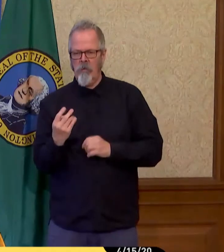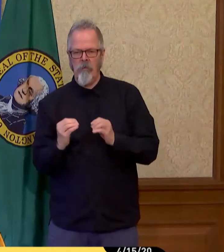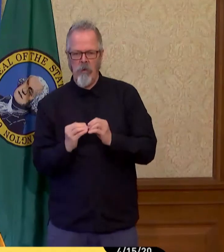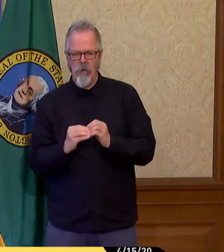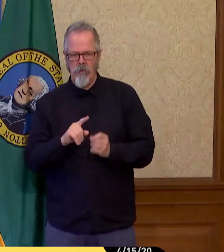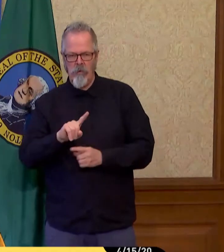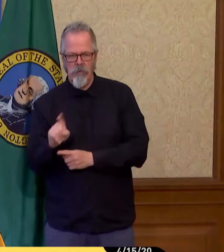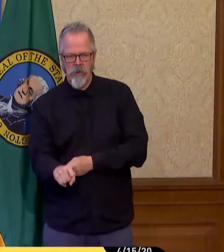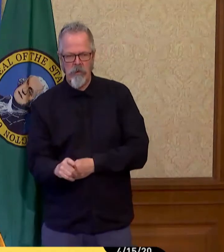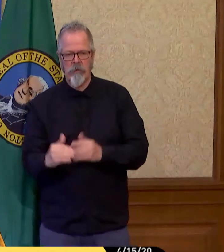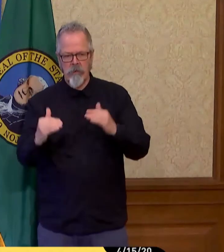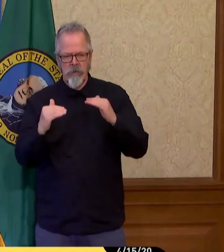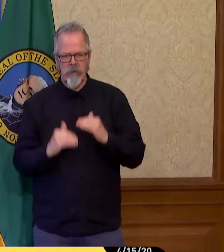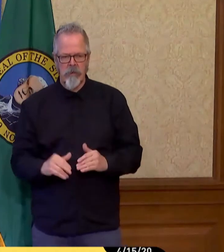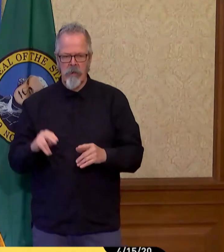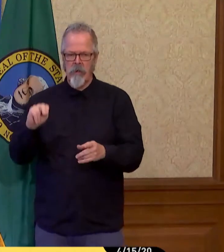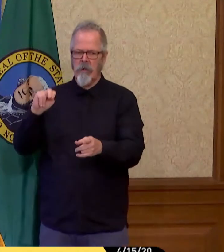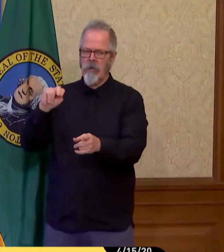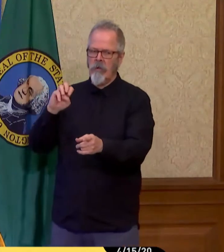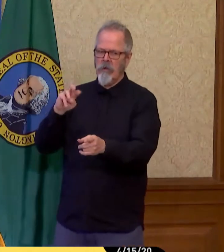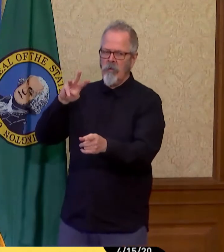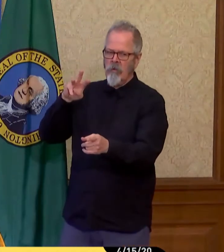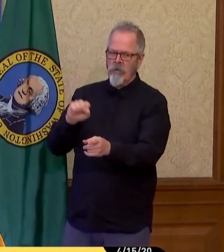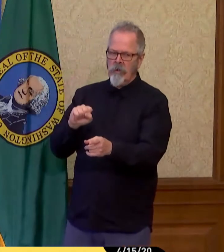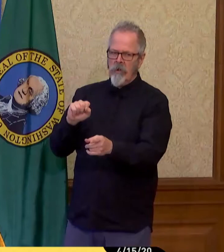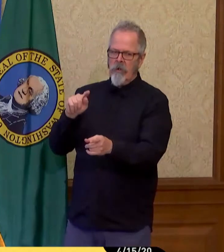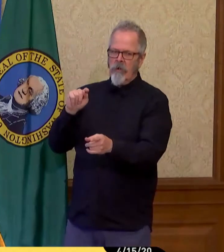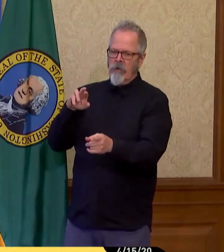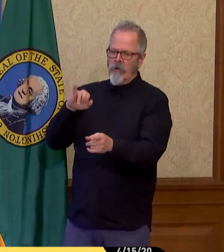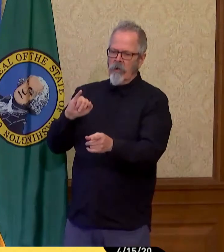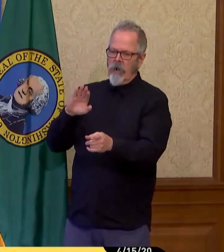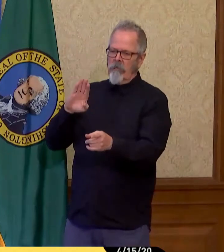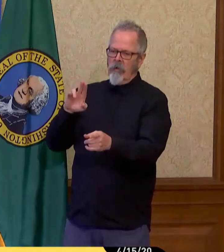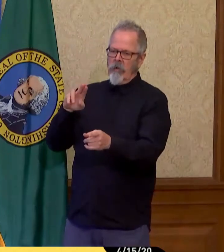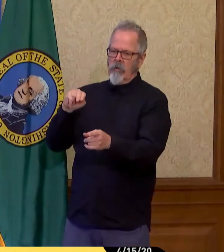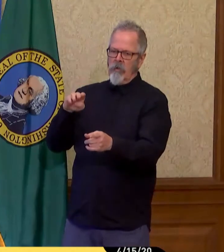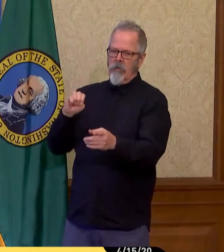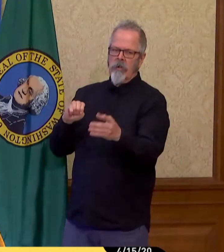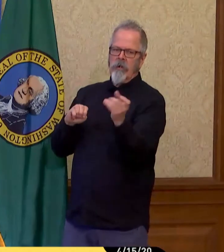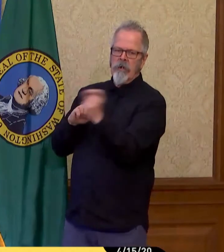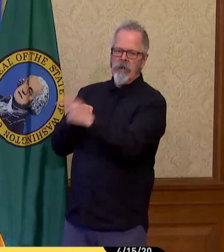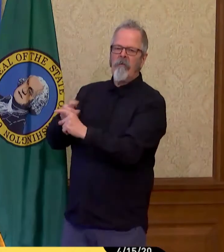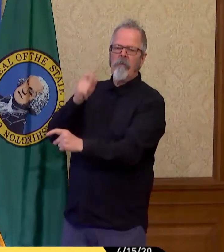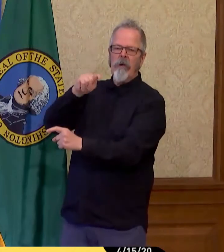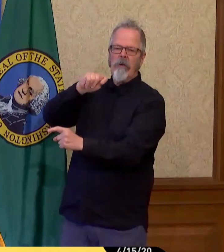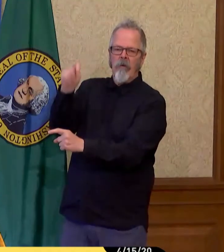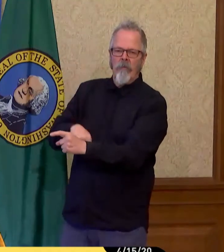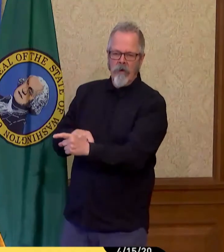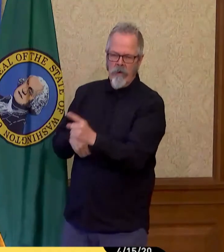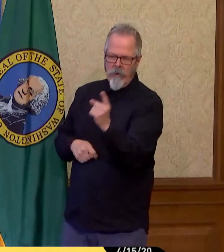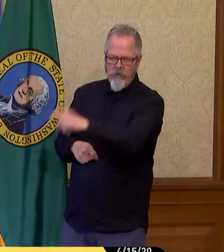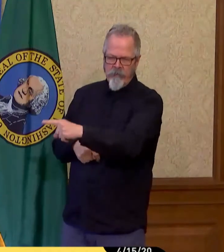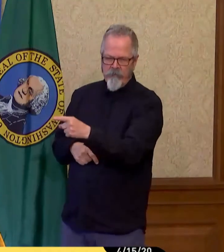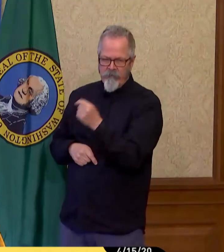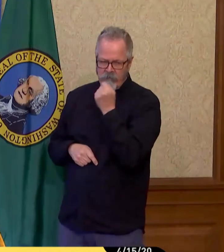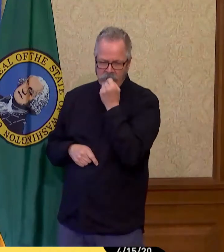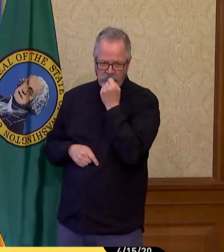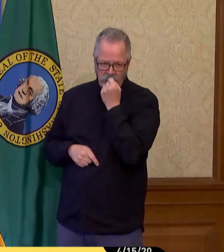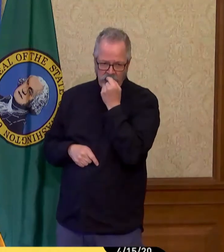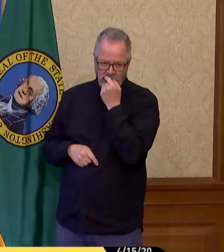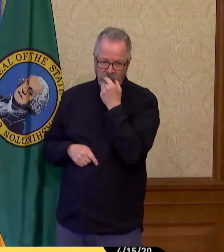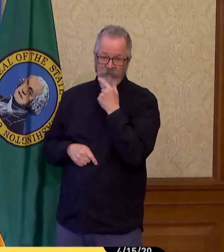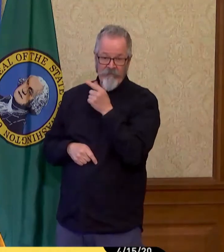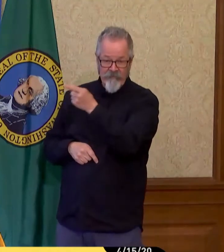Governor, you've said many times that we control our own destiny. I want to see if you have a concern about other